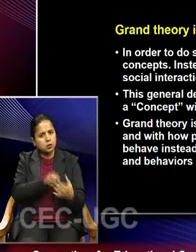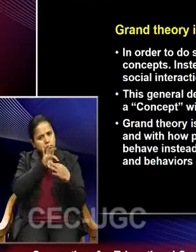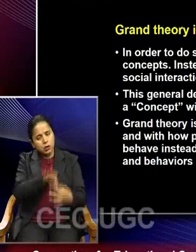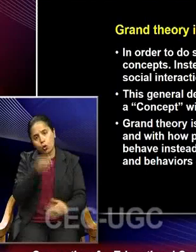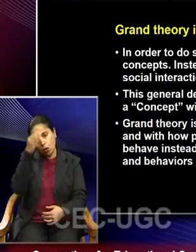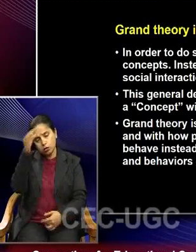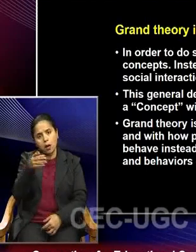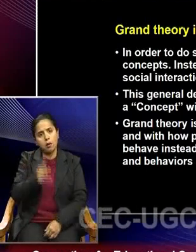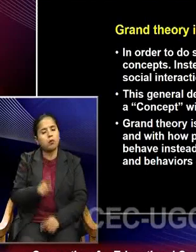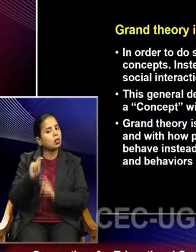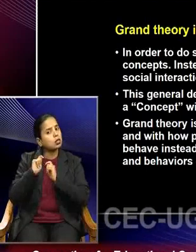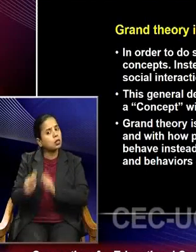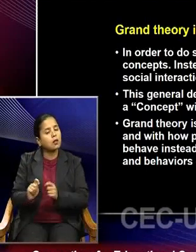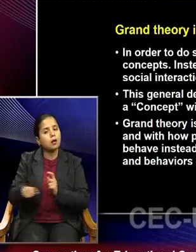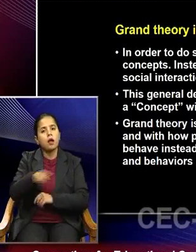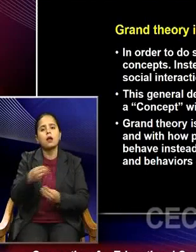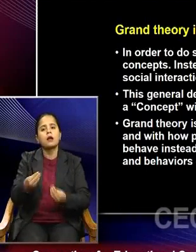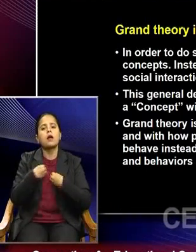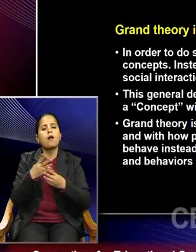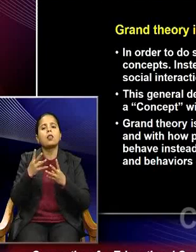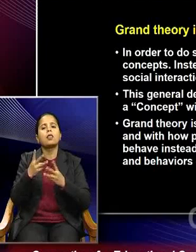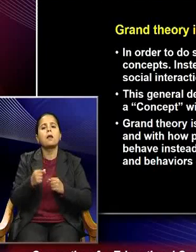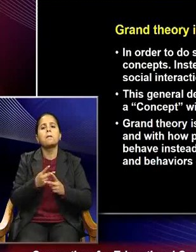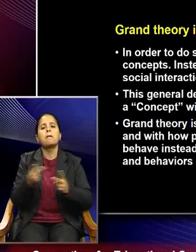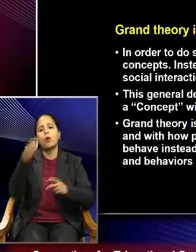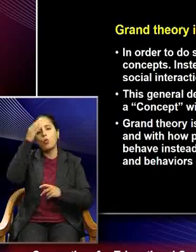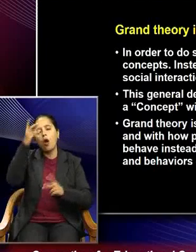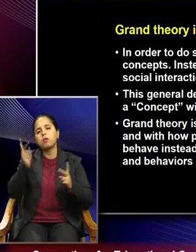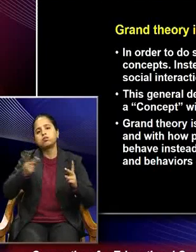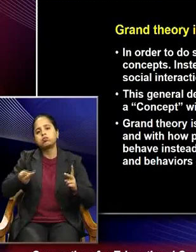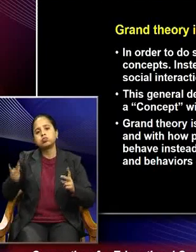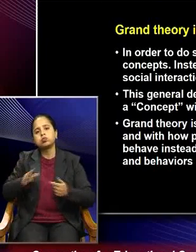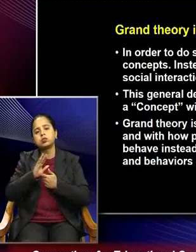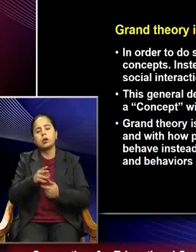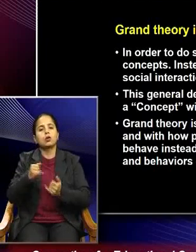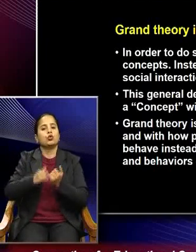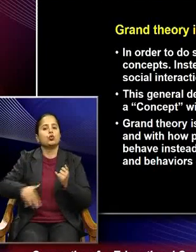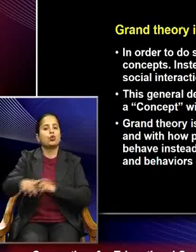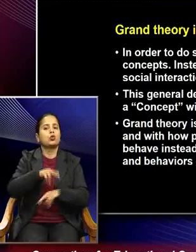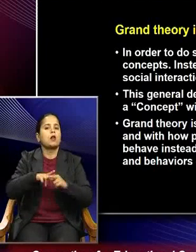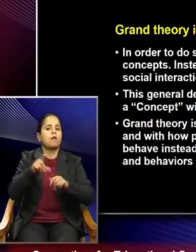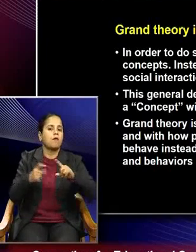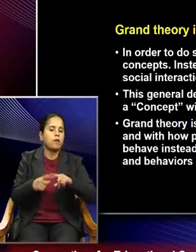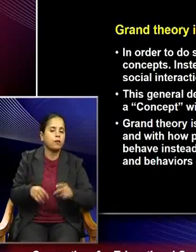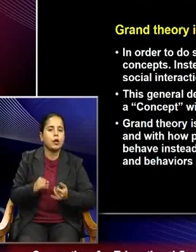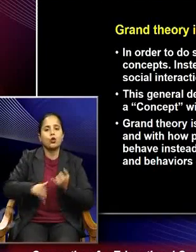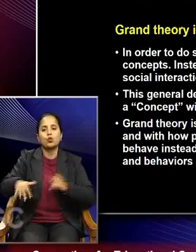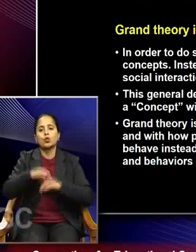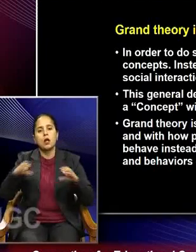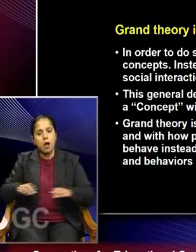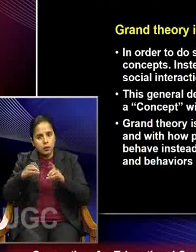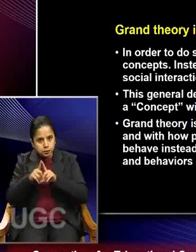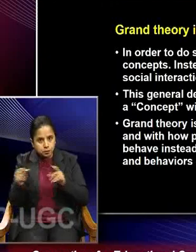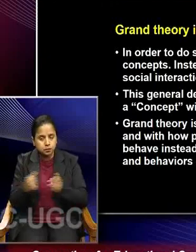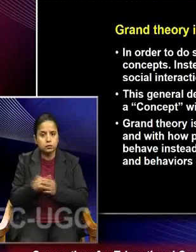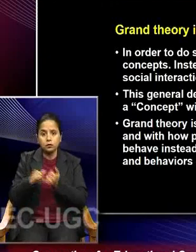concept. They are kind of giving us a number of concepts, say social fact, social action,